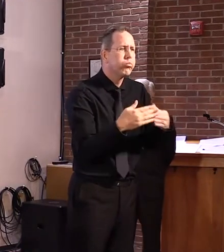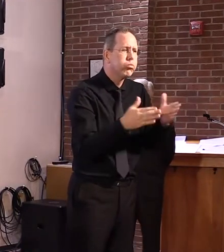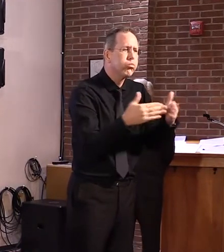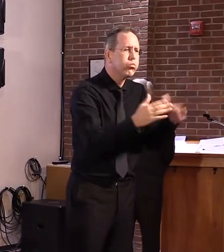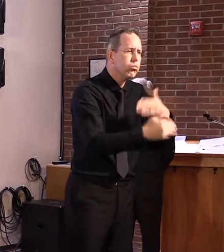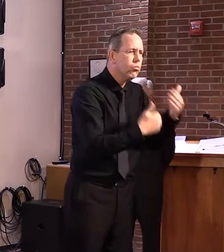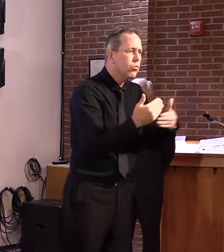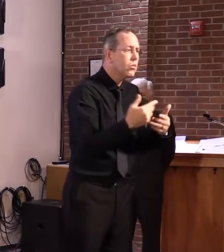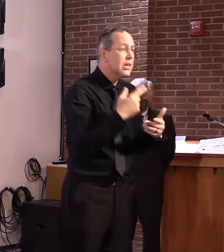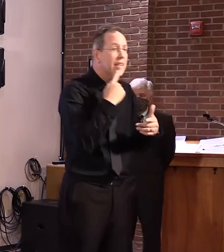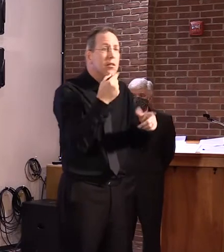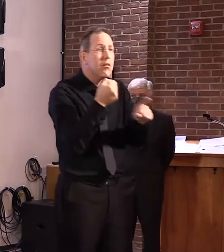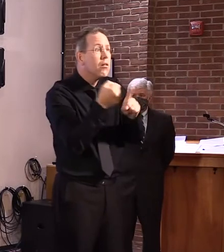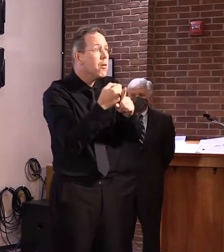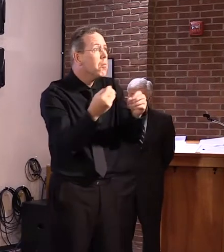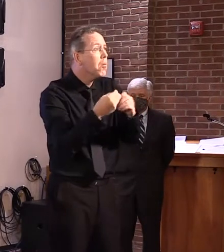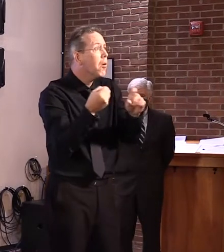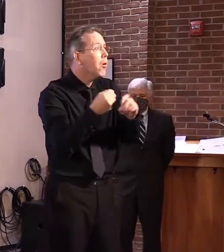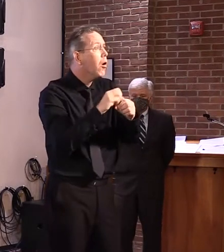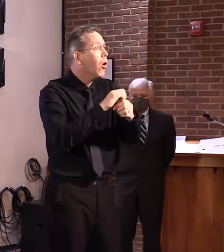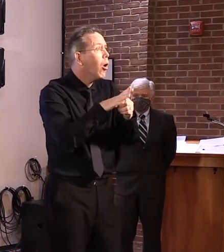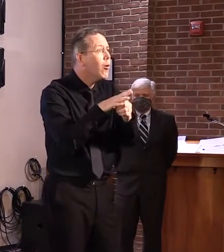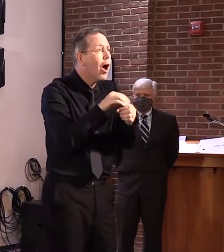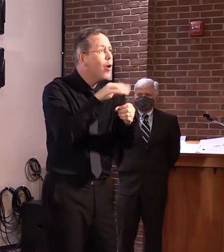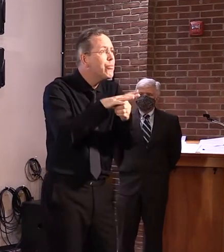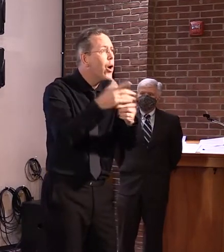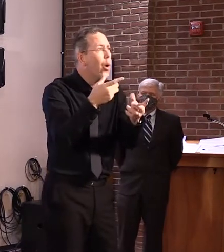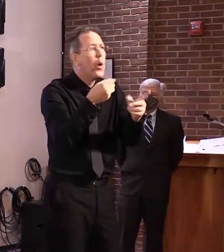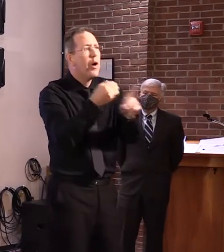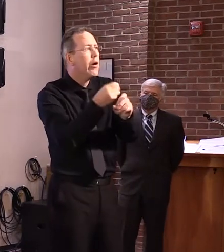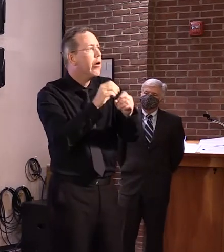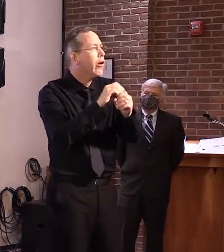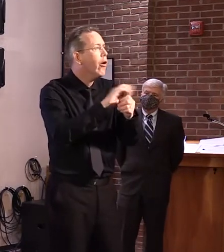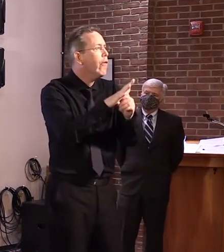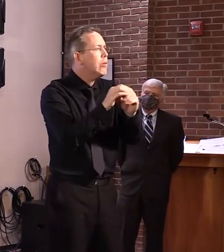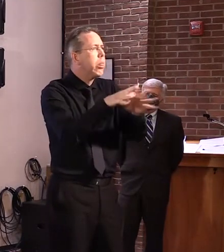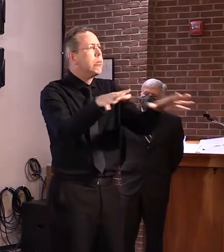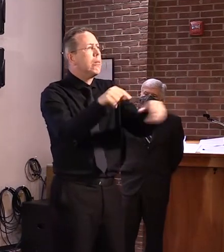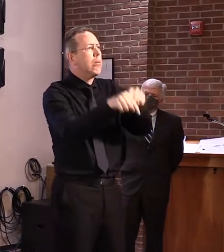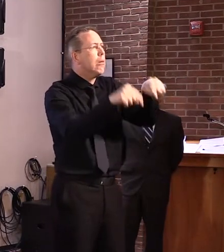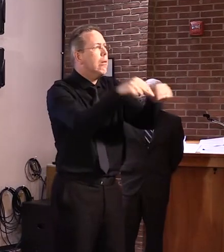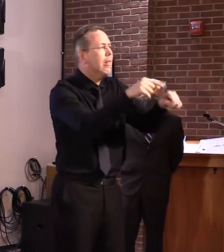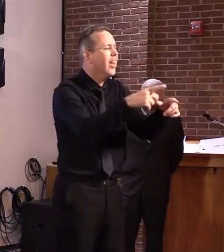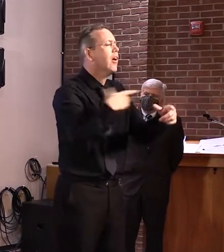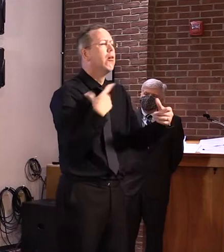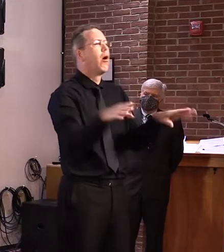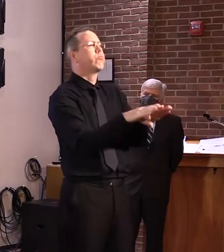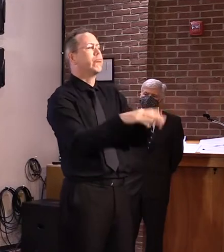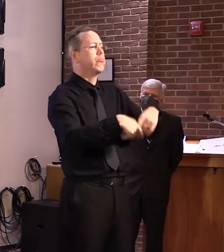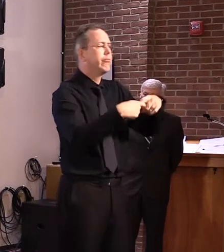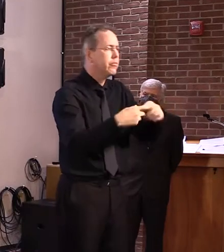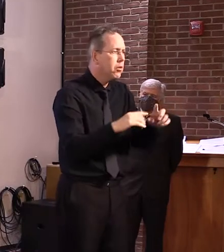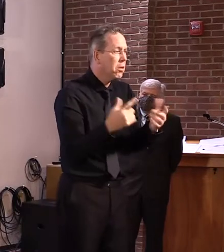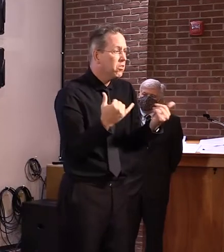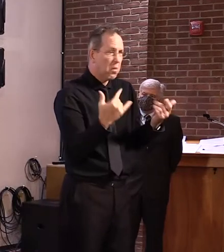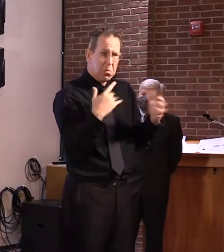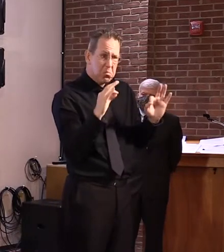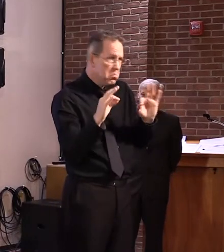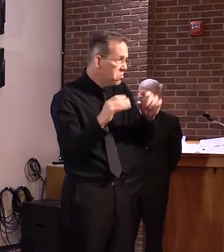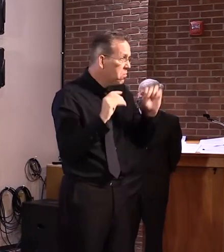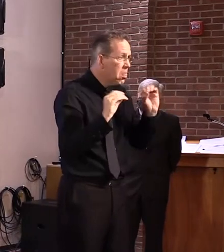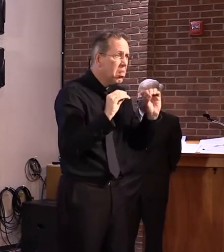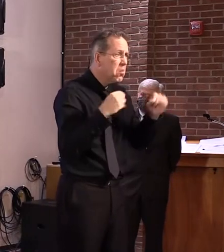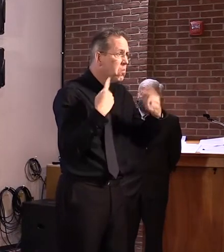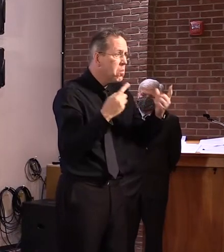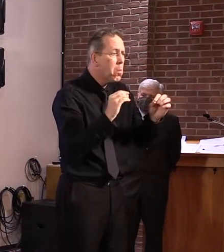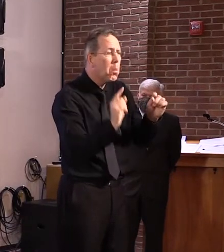would be a concern for me, and we'll take action as a result of that. But right now, we feel good about our numbers and the approach that we're